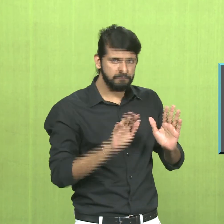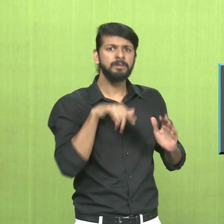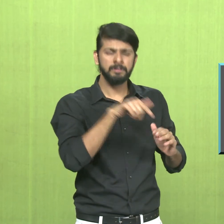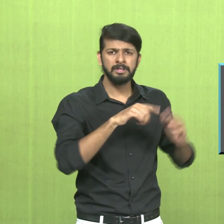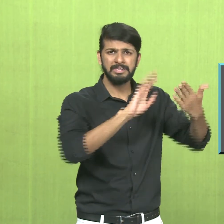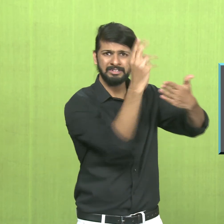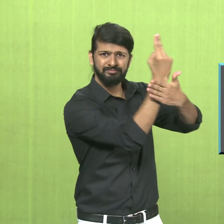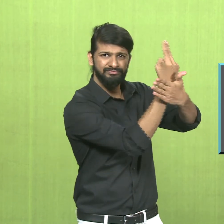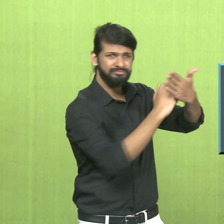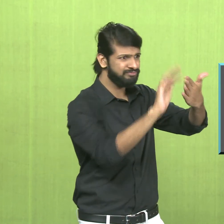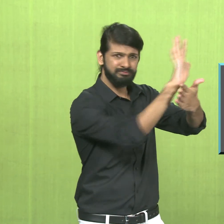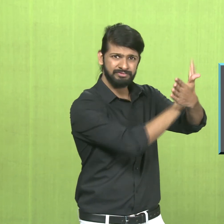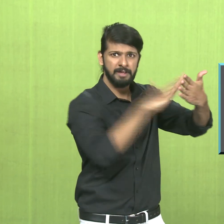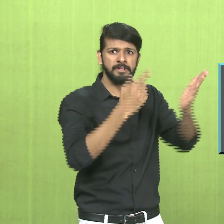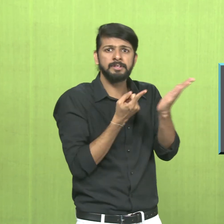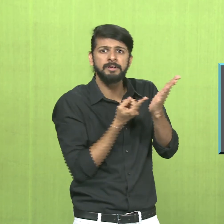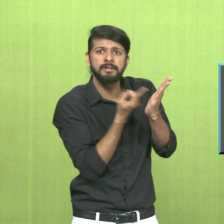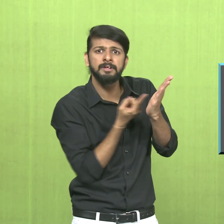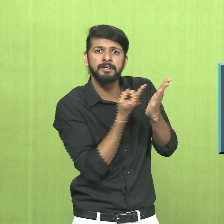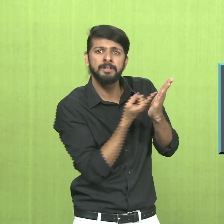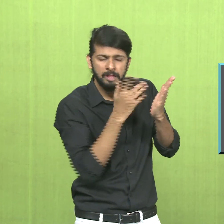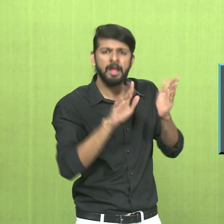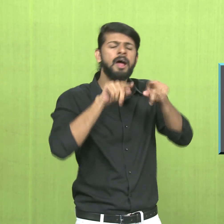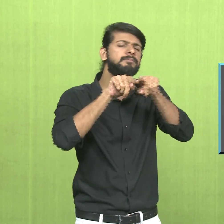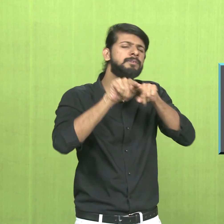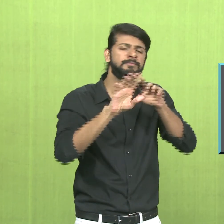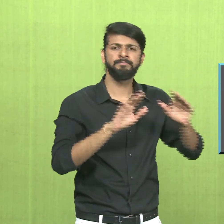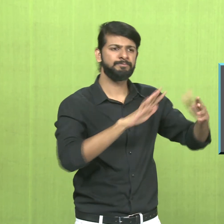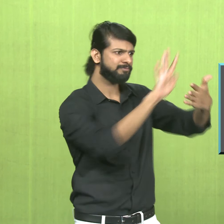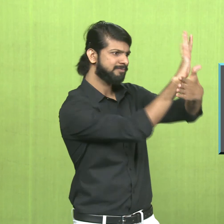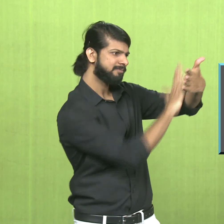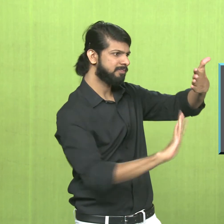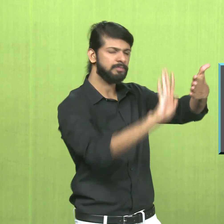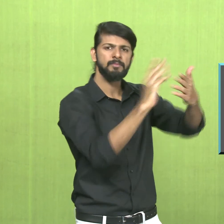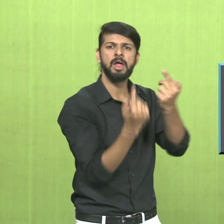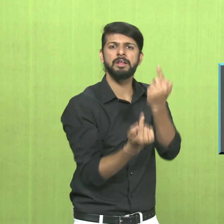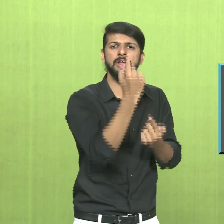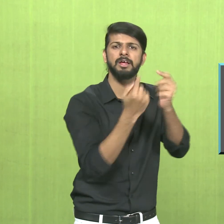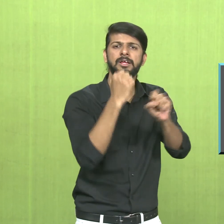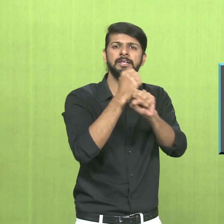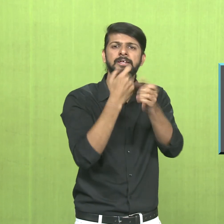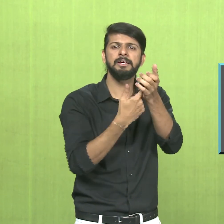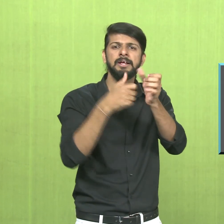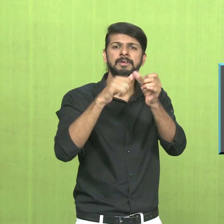And a specific item is also used to create the look of lush grass.